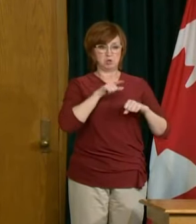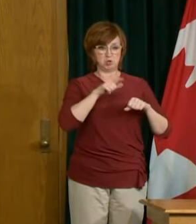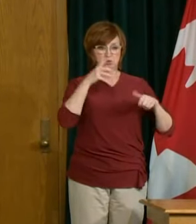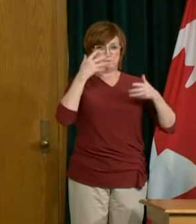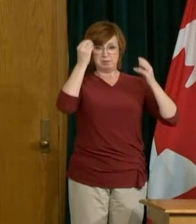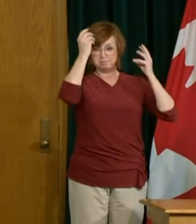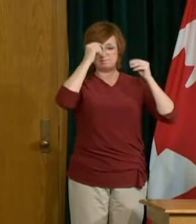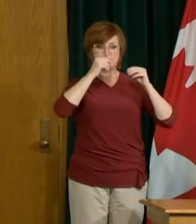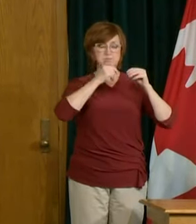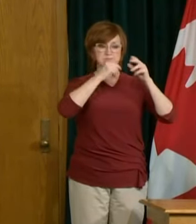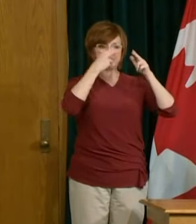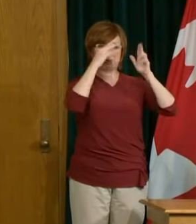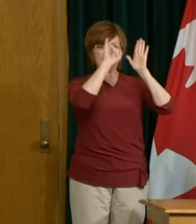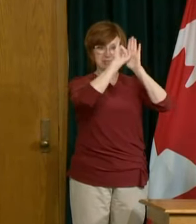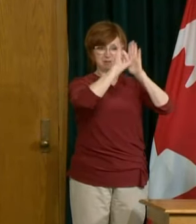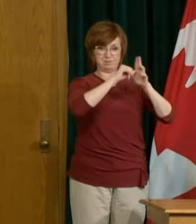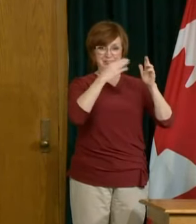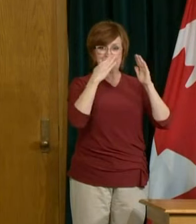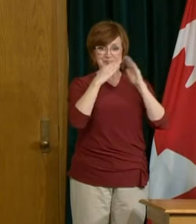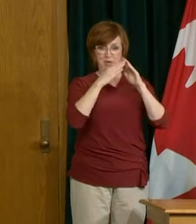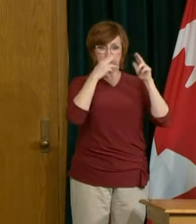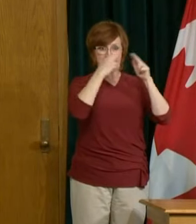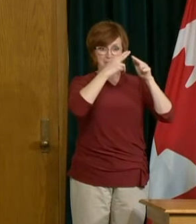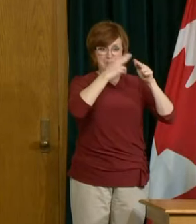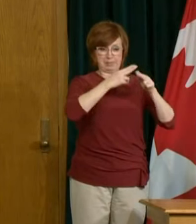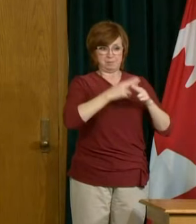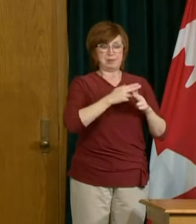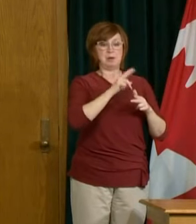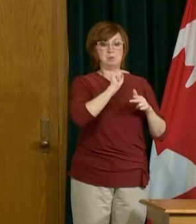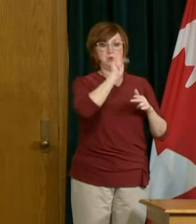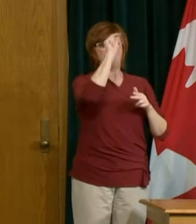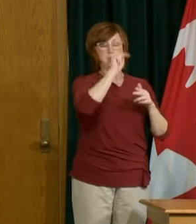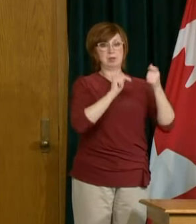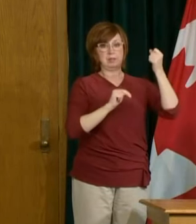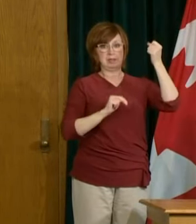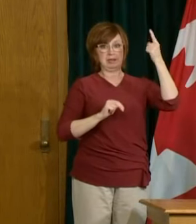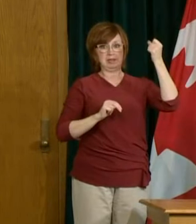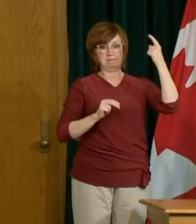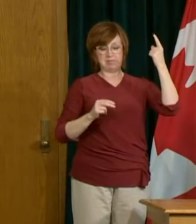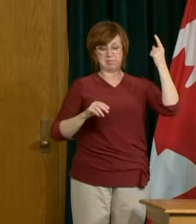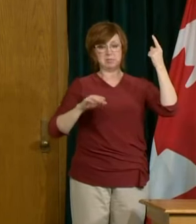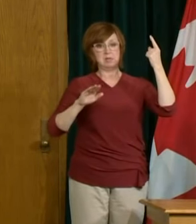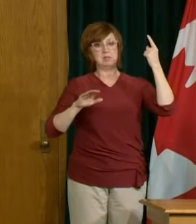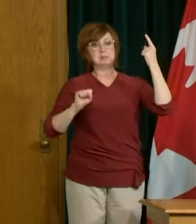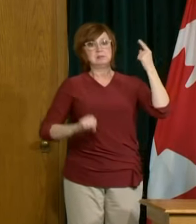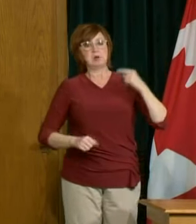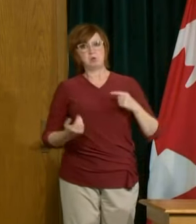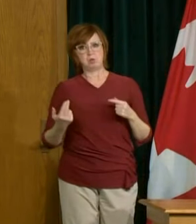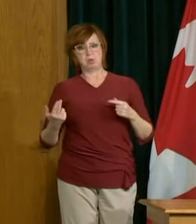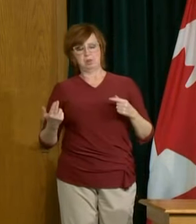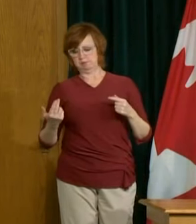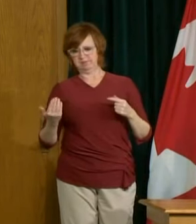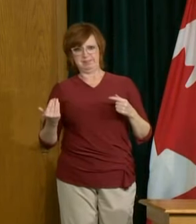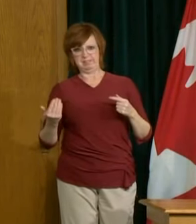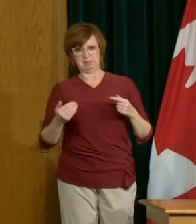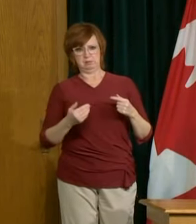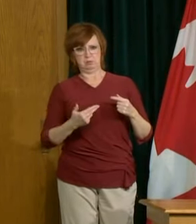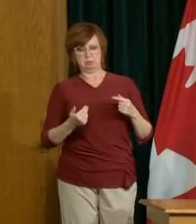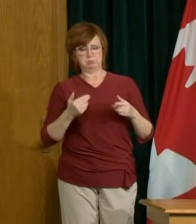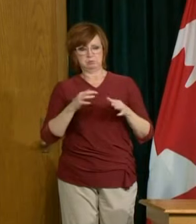the positive cases were found? So I just want to say that when we talk about individual